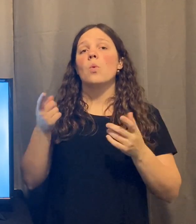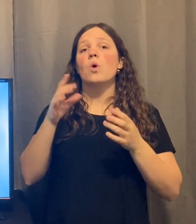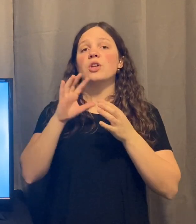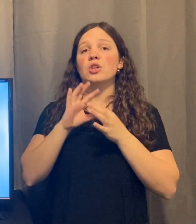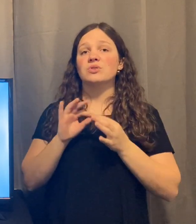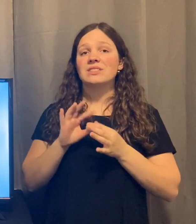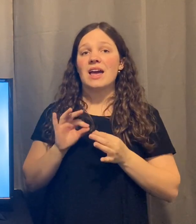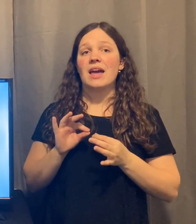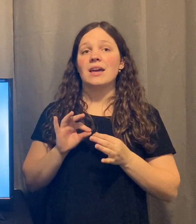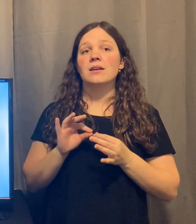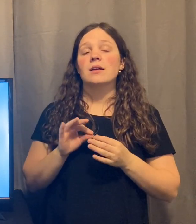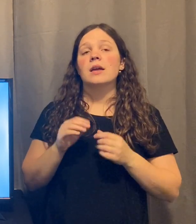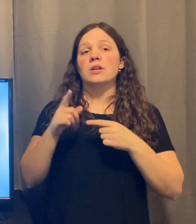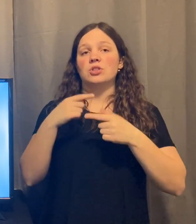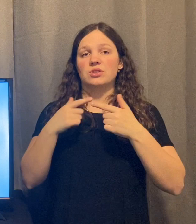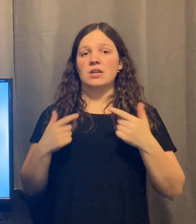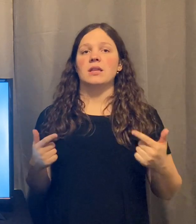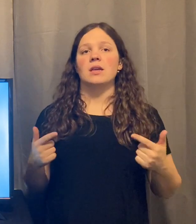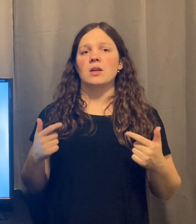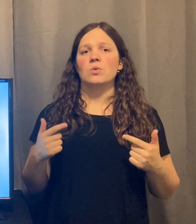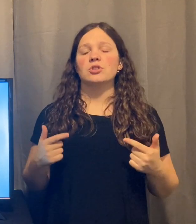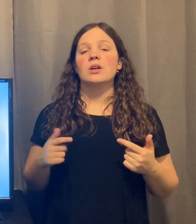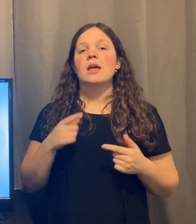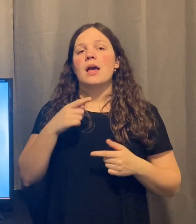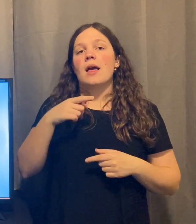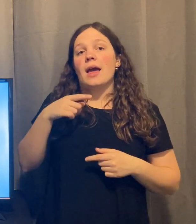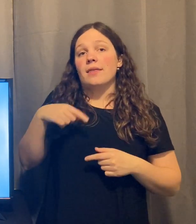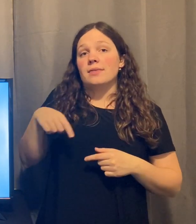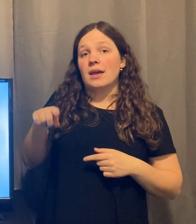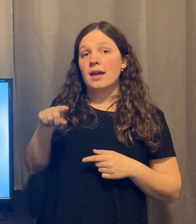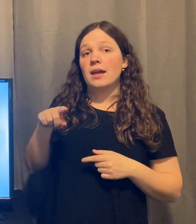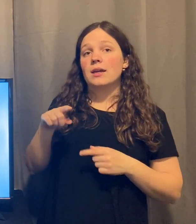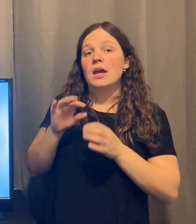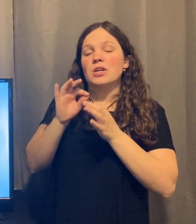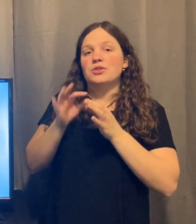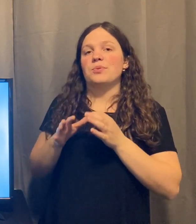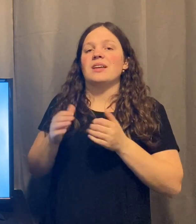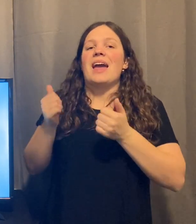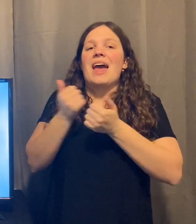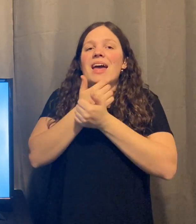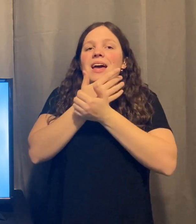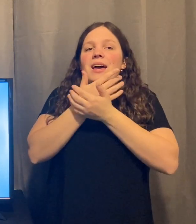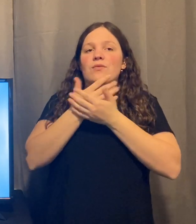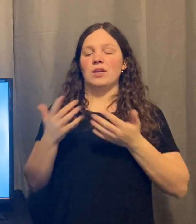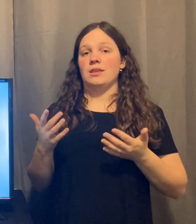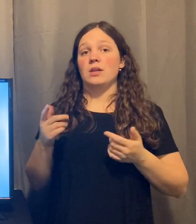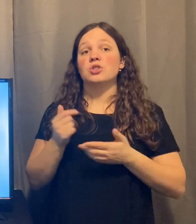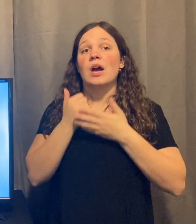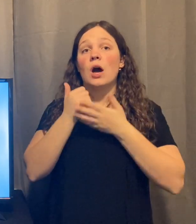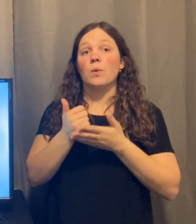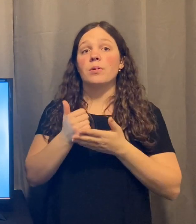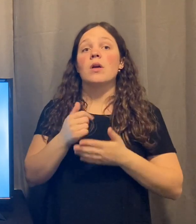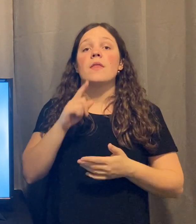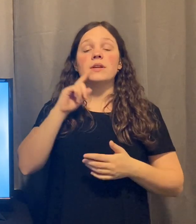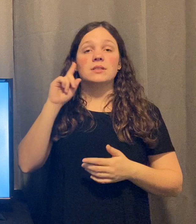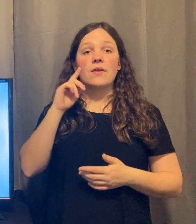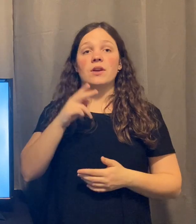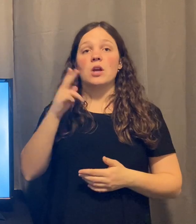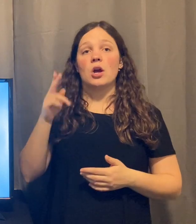what you say into sign language, and they interpret everything to help the deaf and hard of